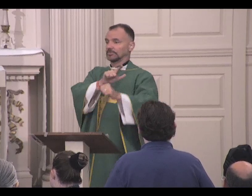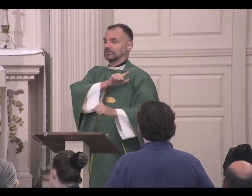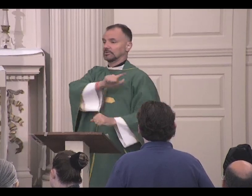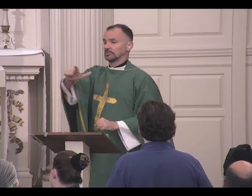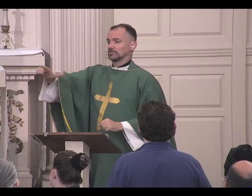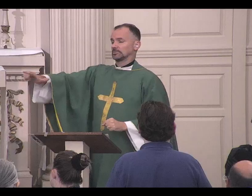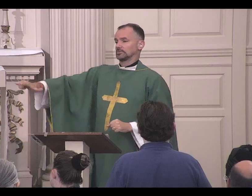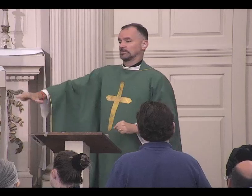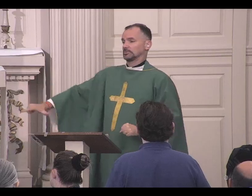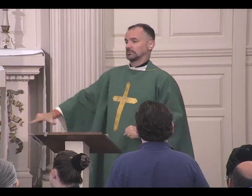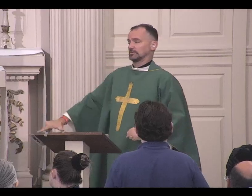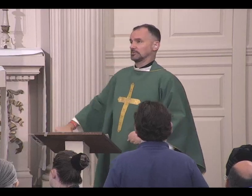Kyrie